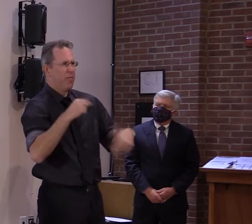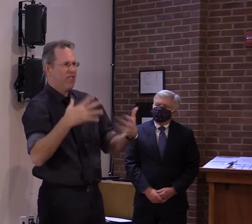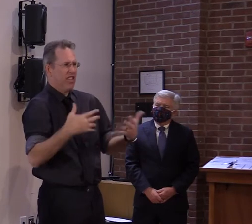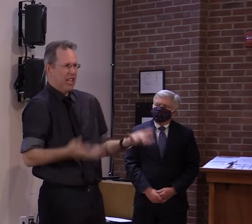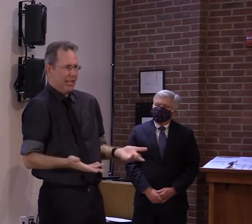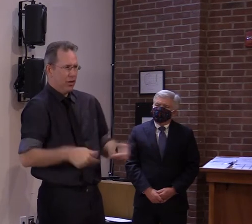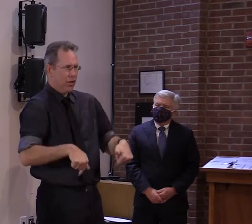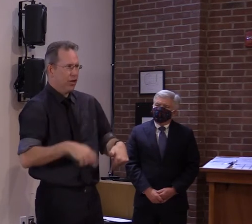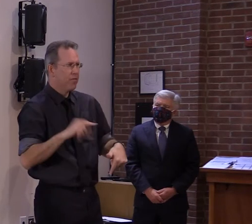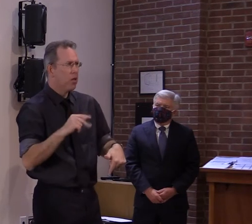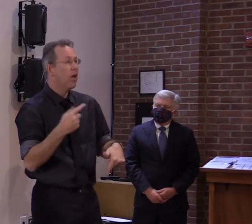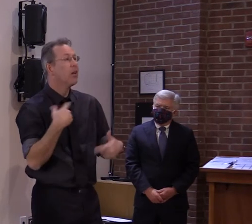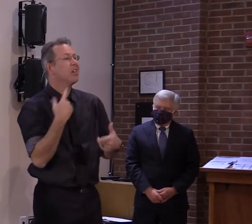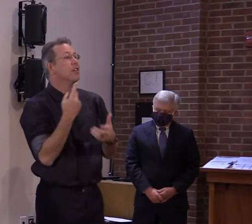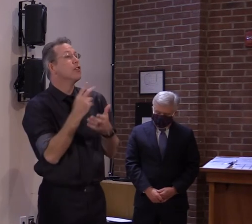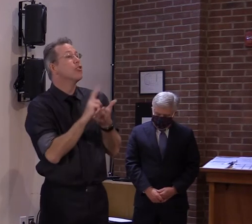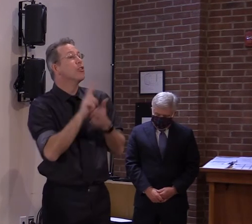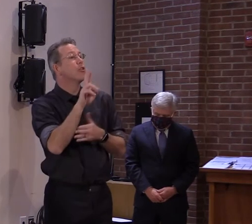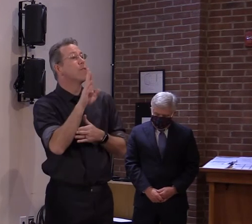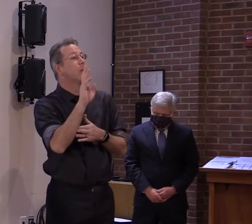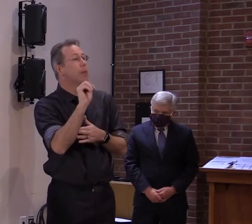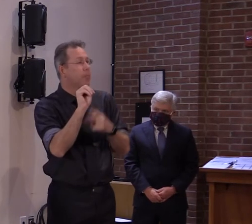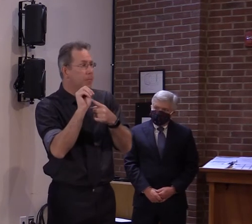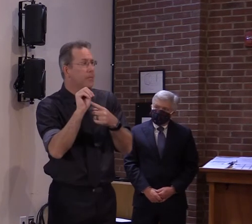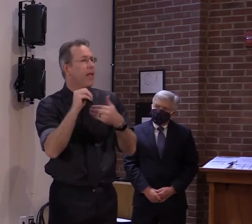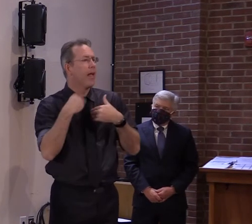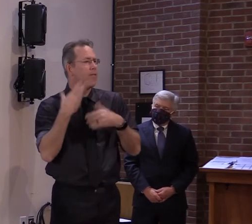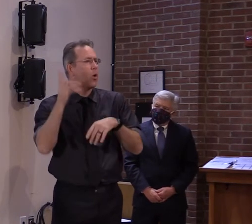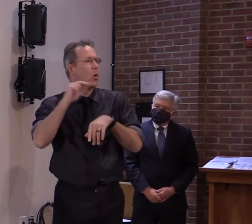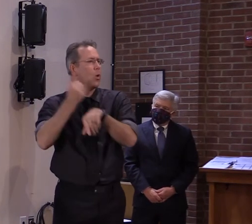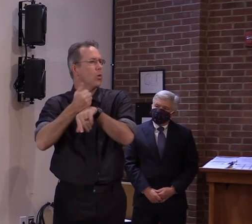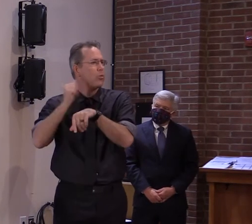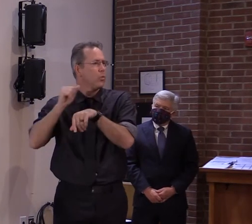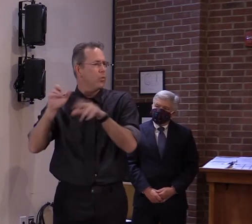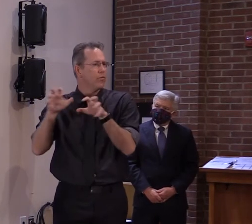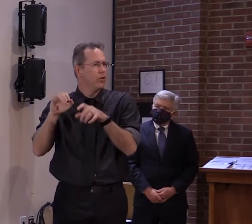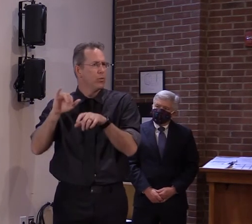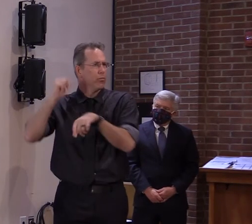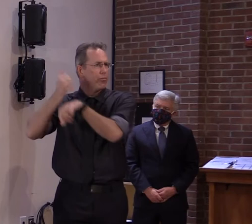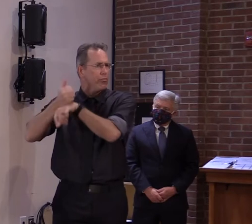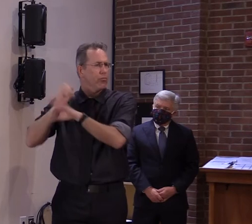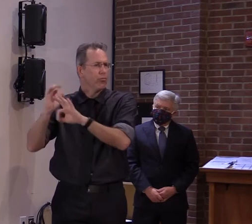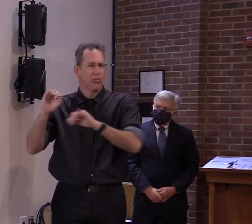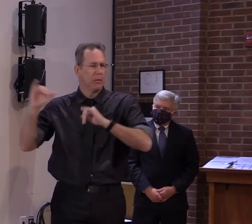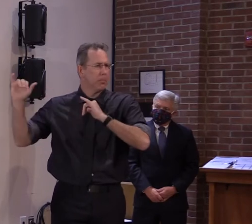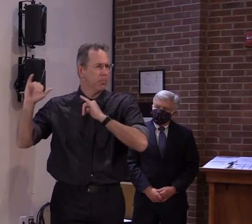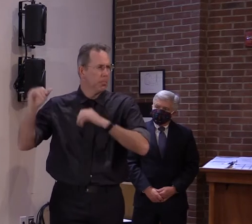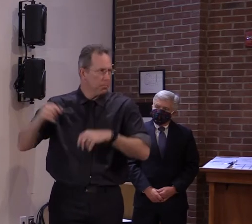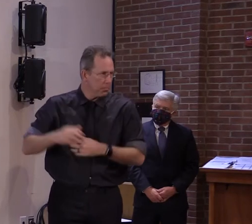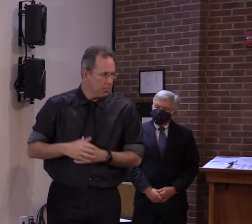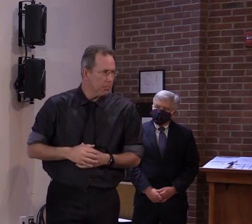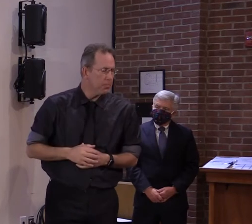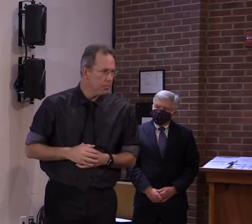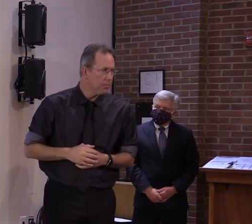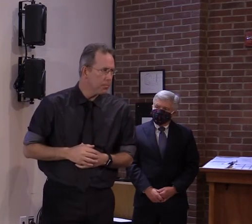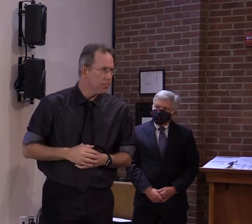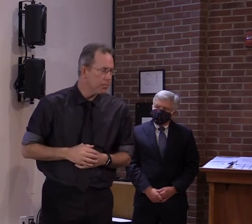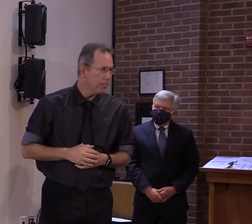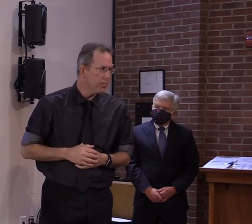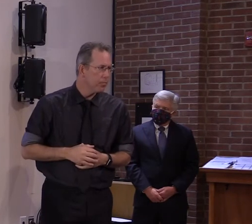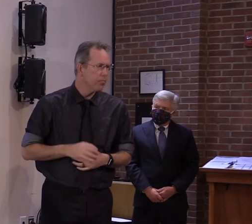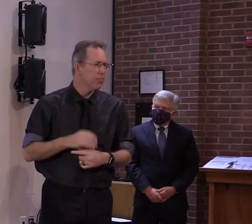Great. Okay. Just wanted to confirm that. And also, with all these different types of vaccines that are becoming available, I think Moderna